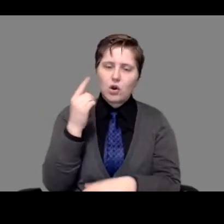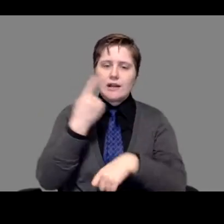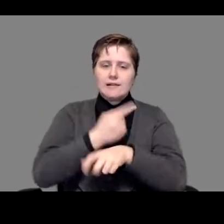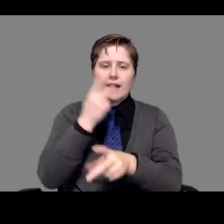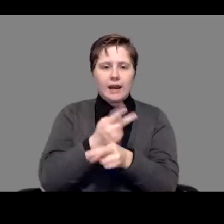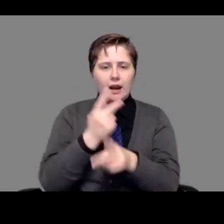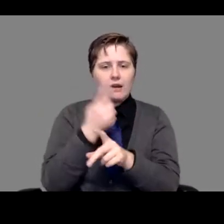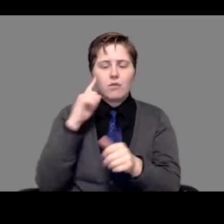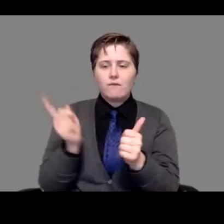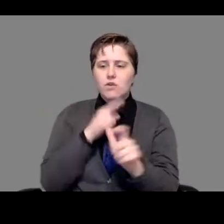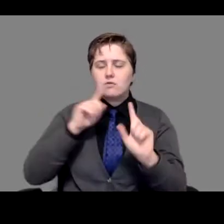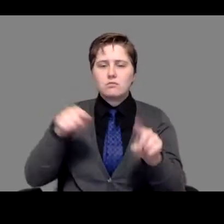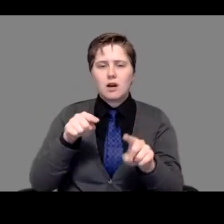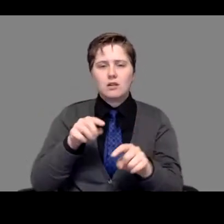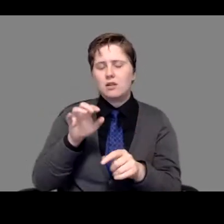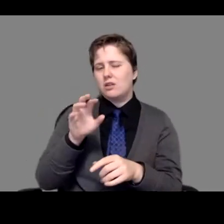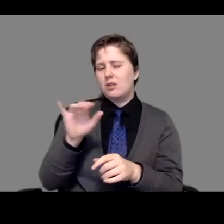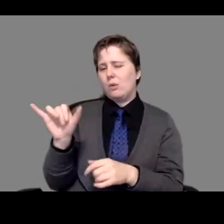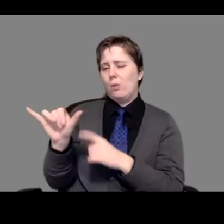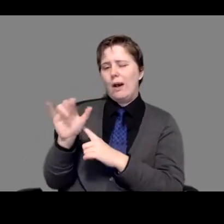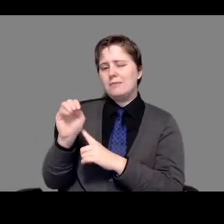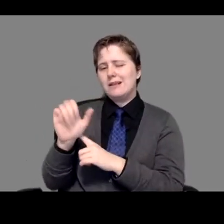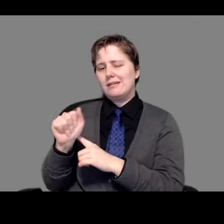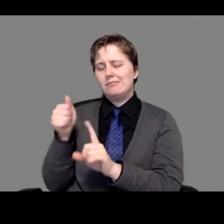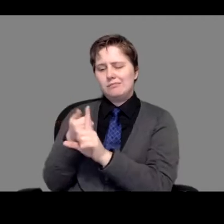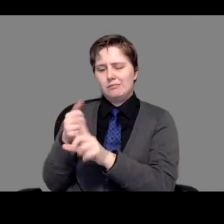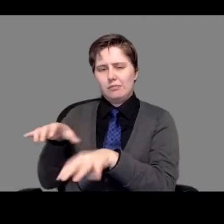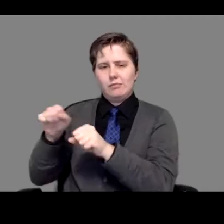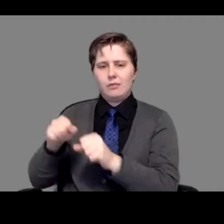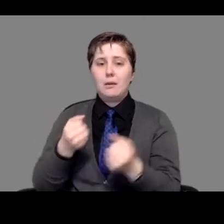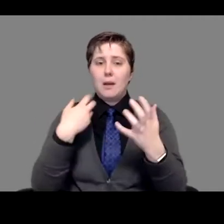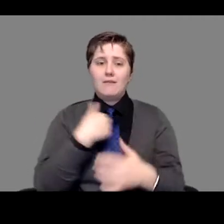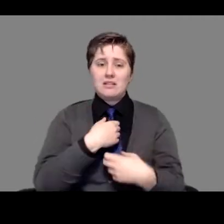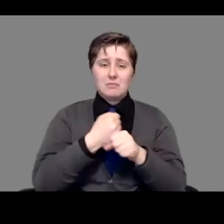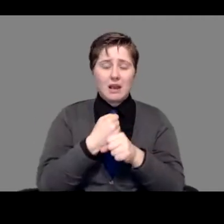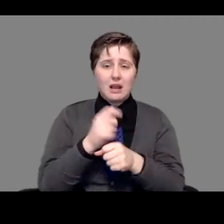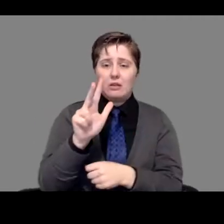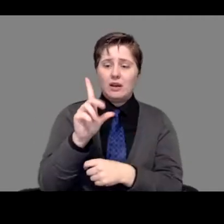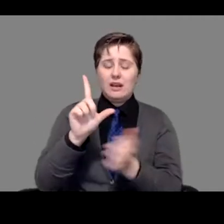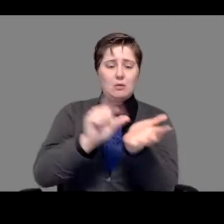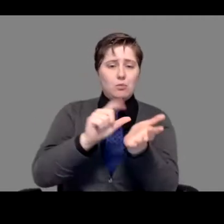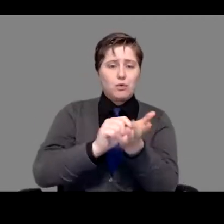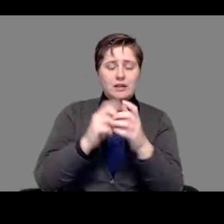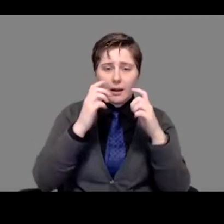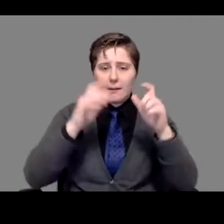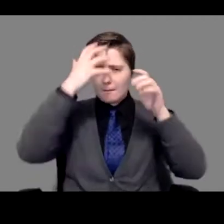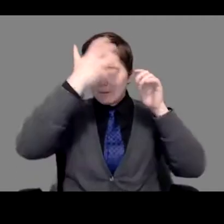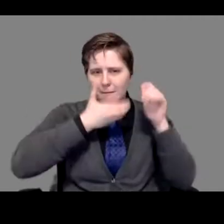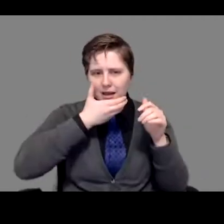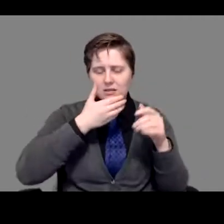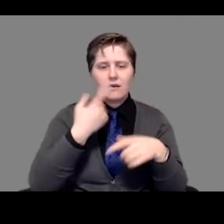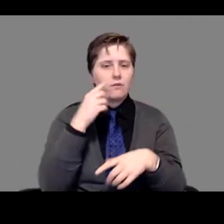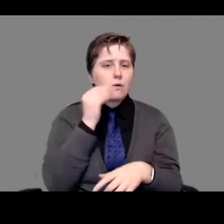first responders that the Y is hosting. Many of us are making 3D printed masks at home. The library is a